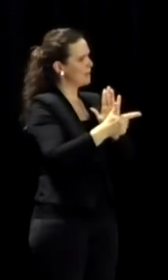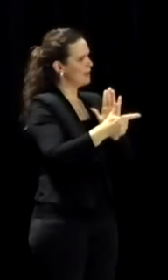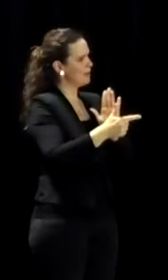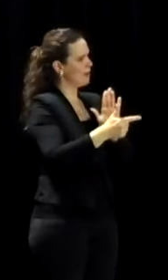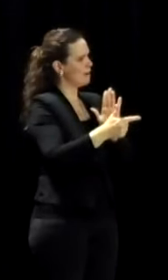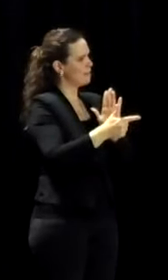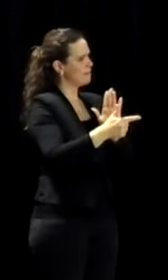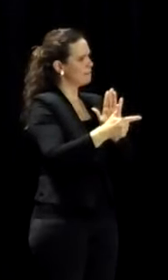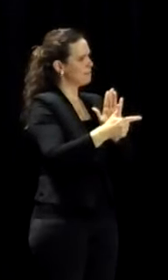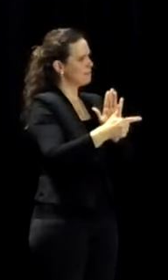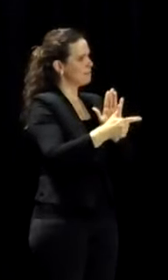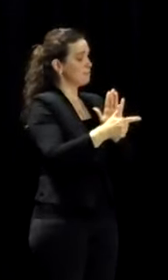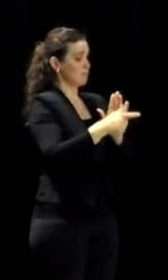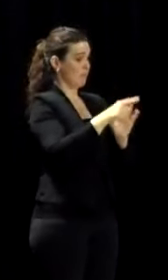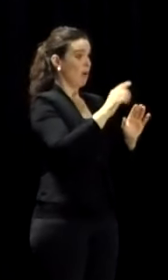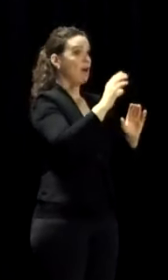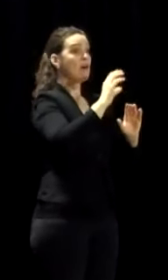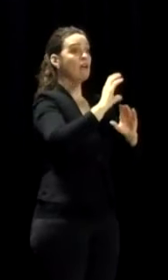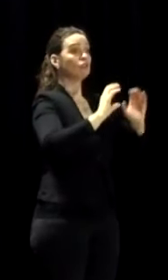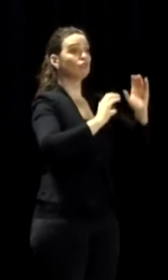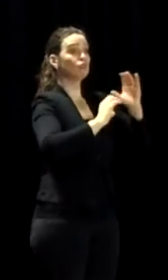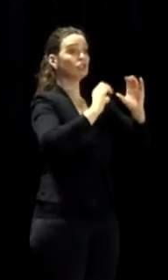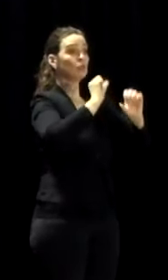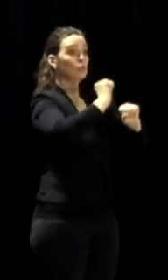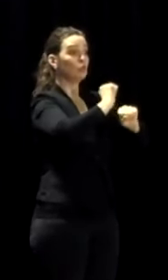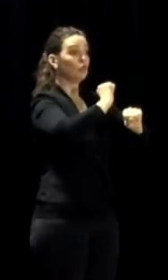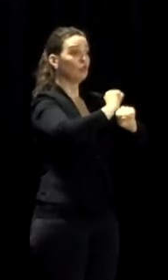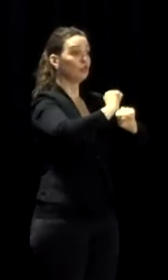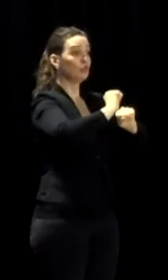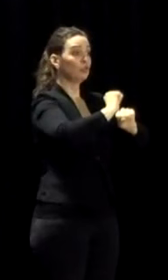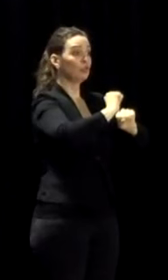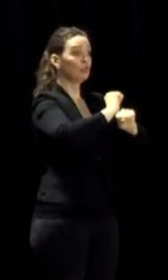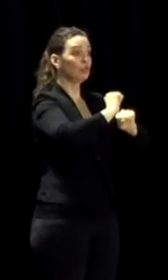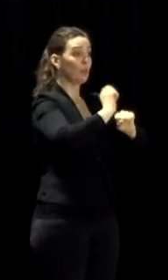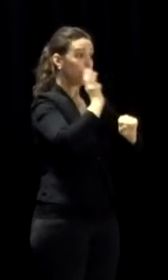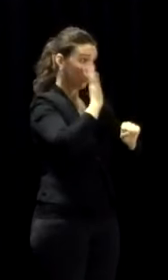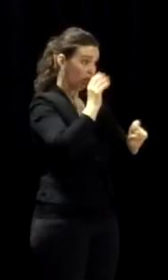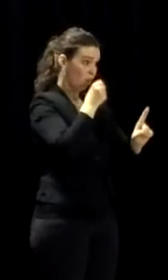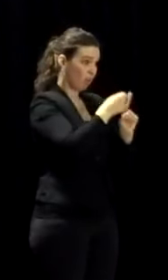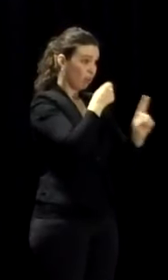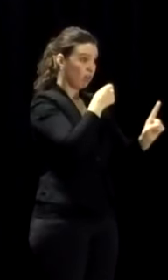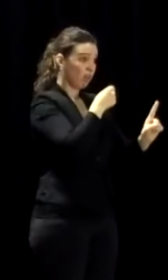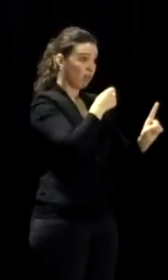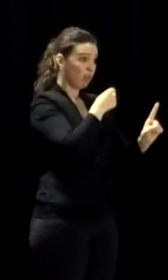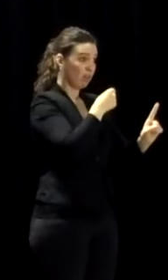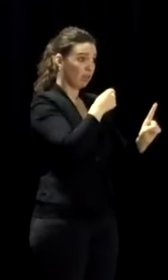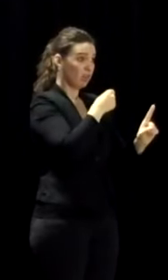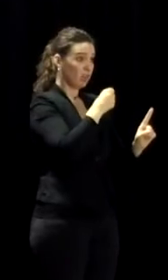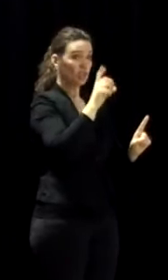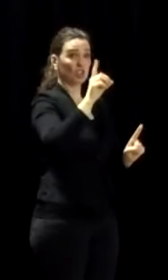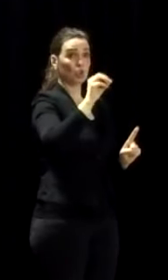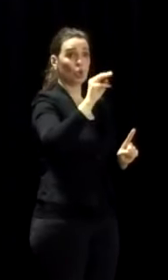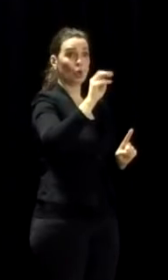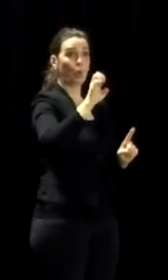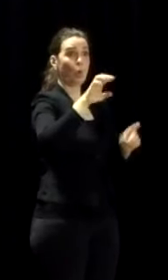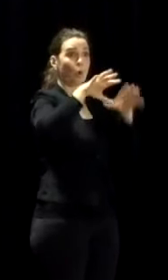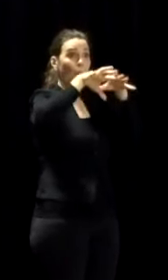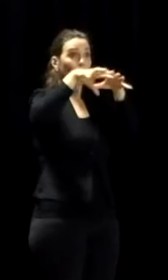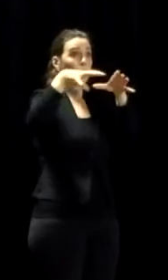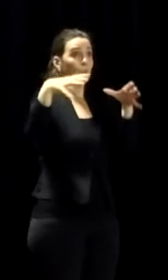work is going to affect us locally? Do you know if it affects the Dome project? Yeah. There's a big Housing